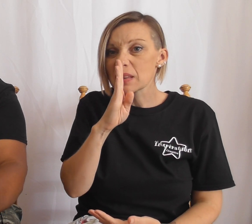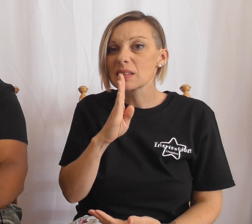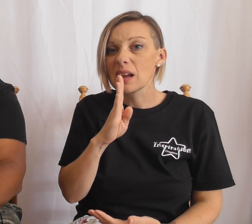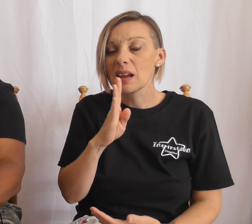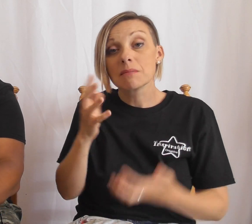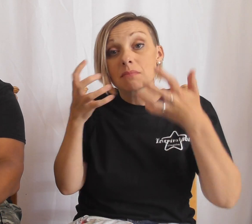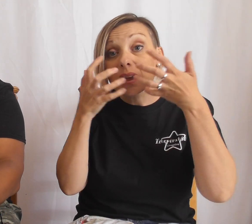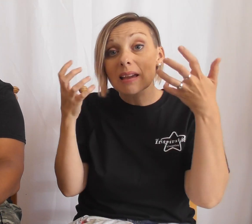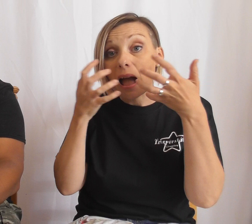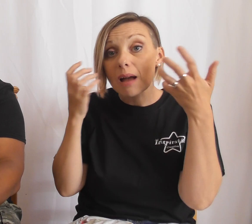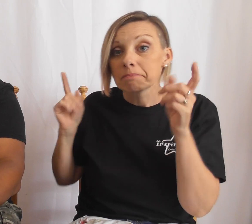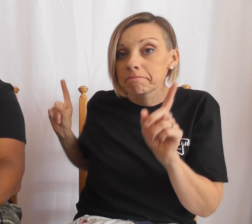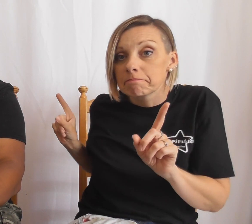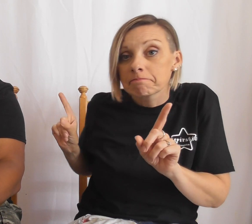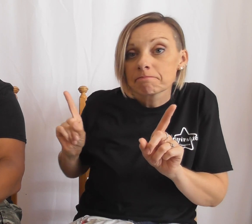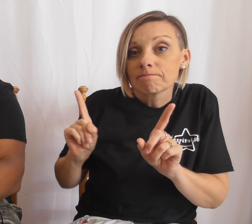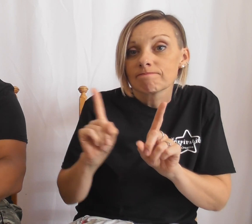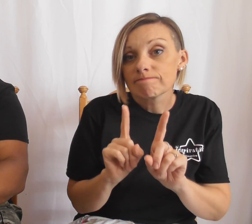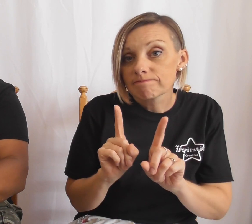meet him.